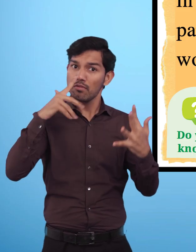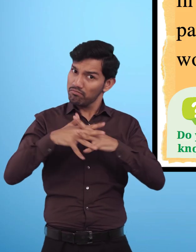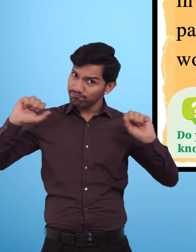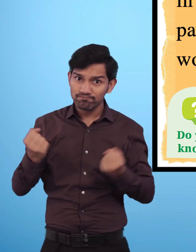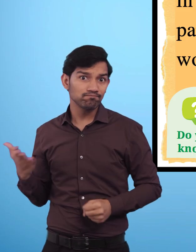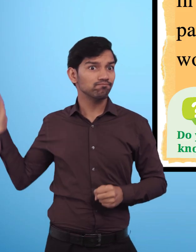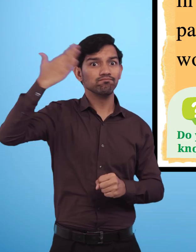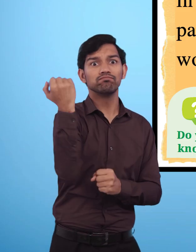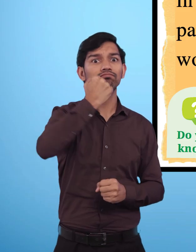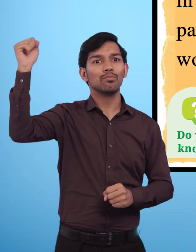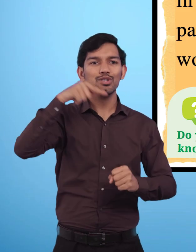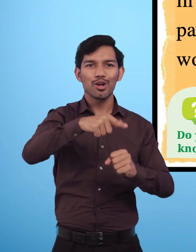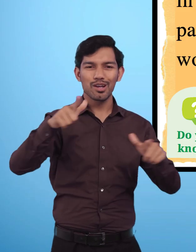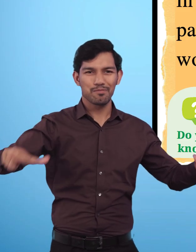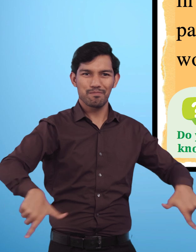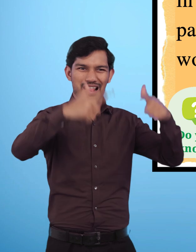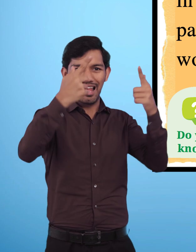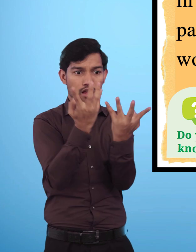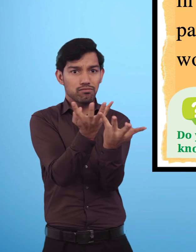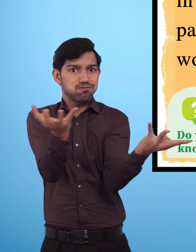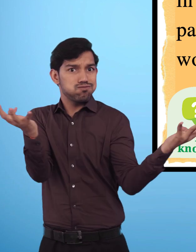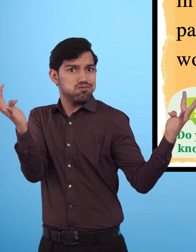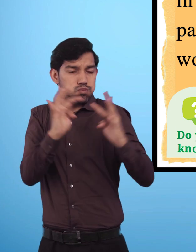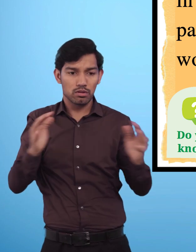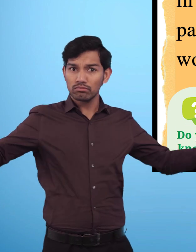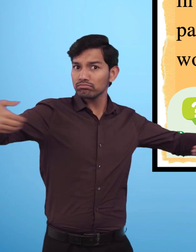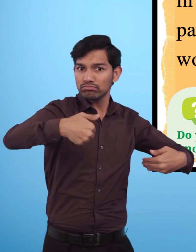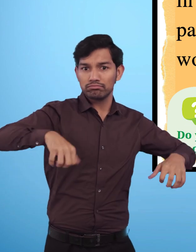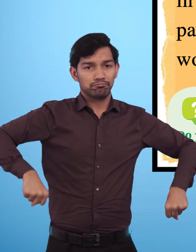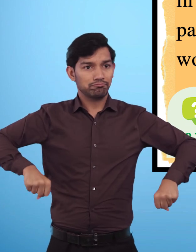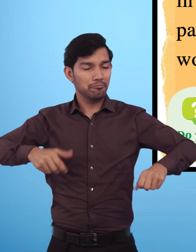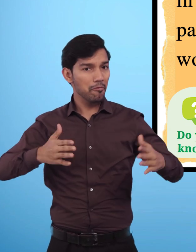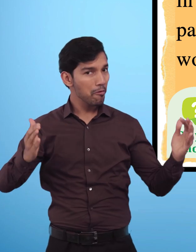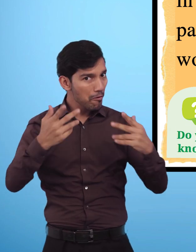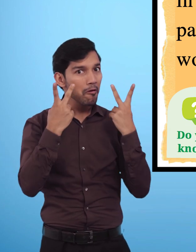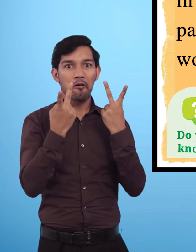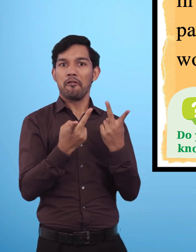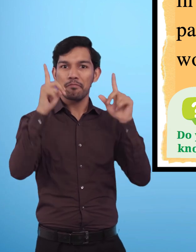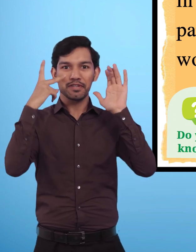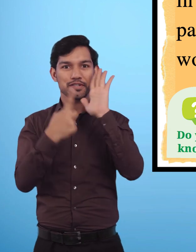in this movement. They encircled and hugged the trees to protect them from being